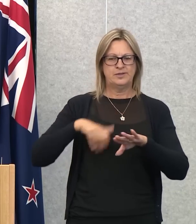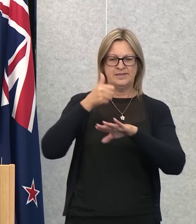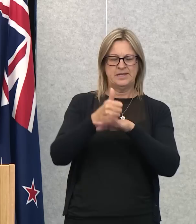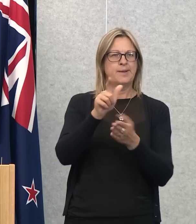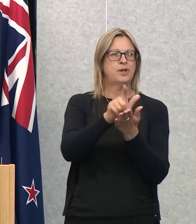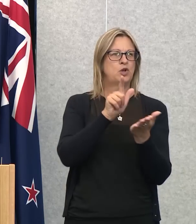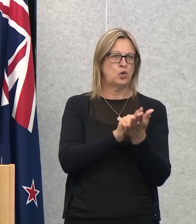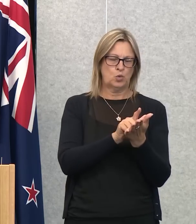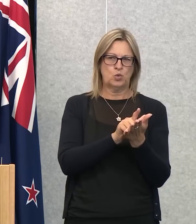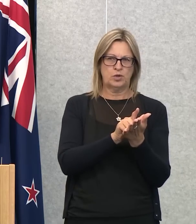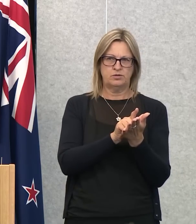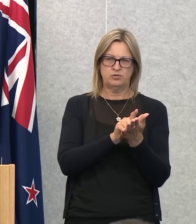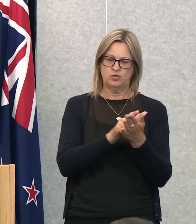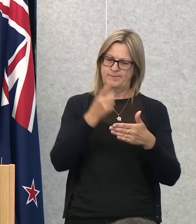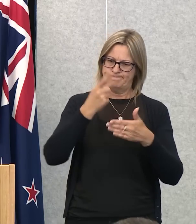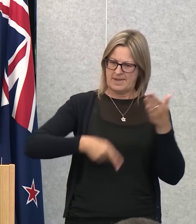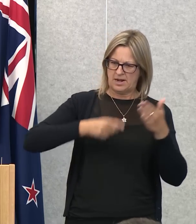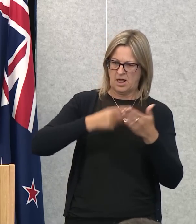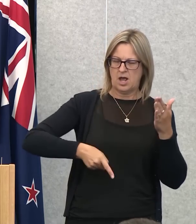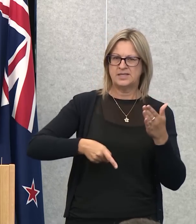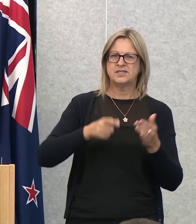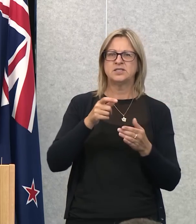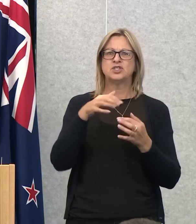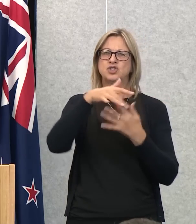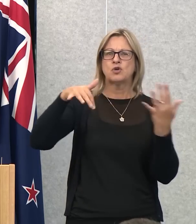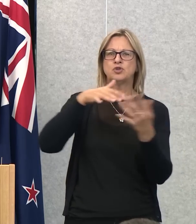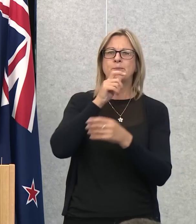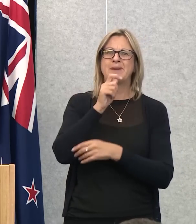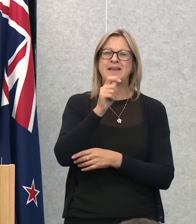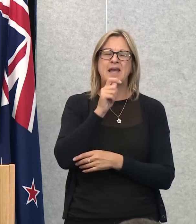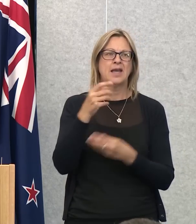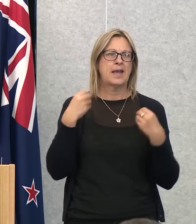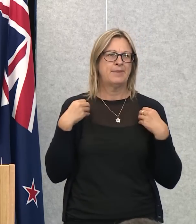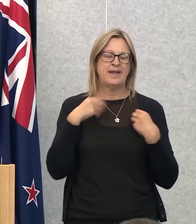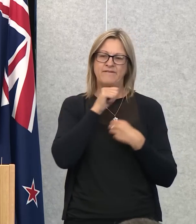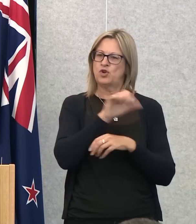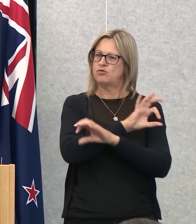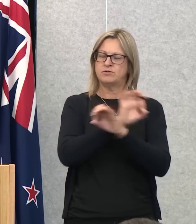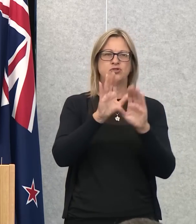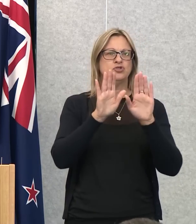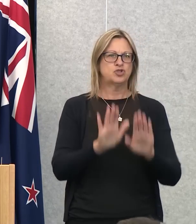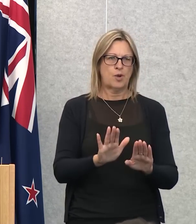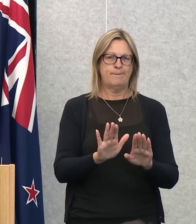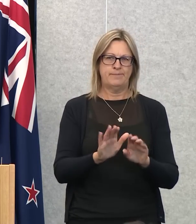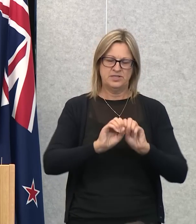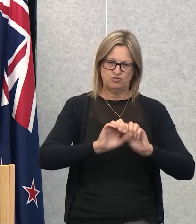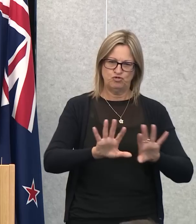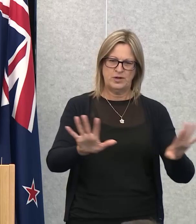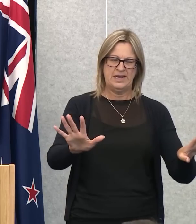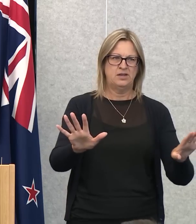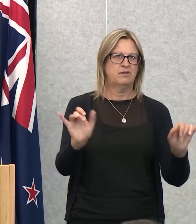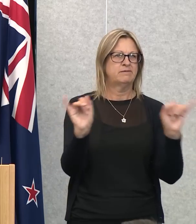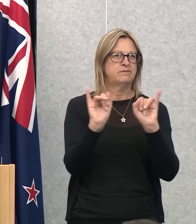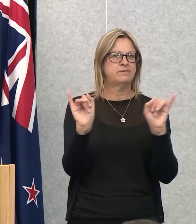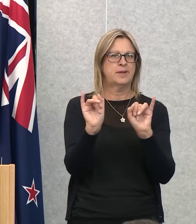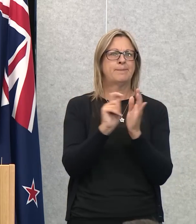legislation that would impose penalties on social media companies if they do not restrain the spread of extremist material.